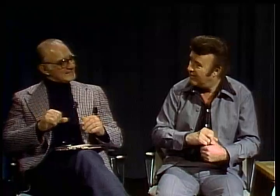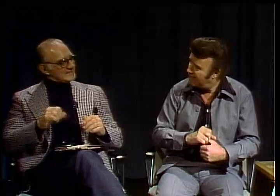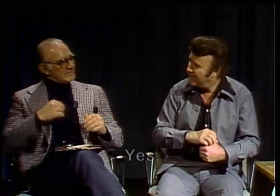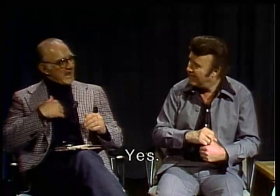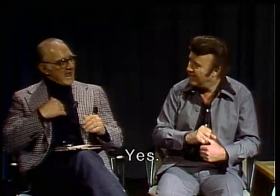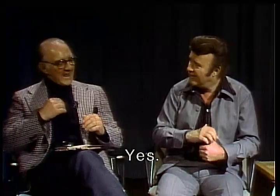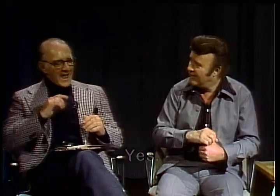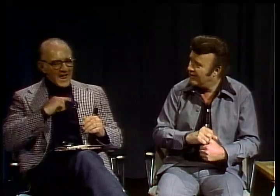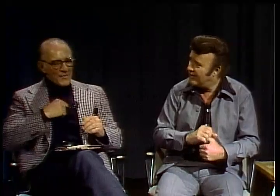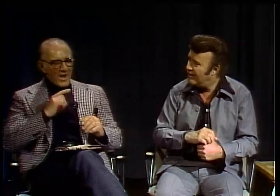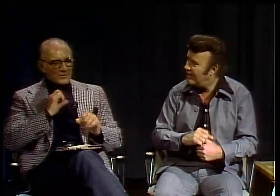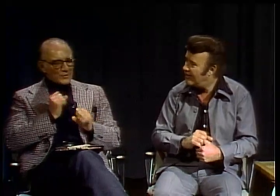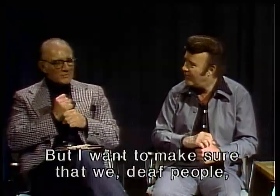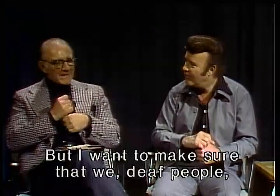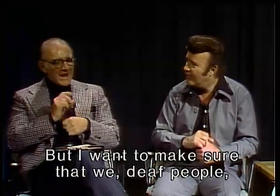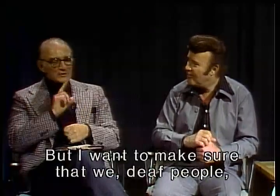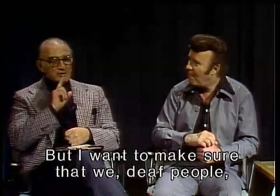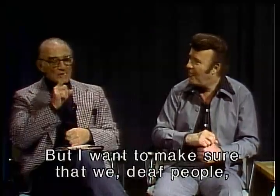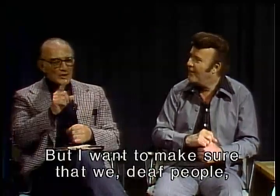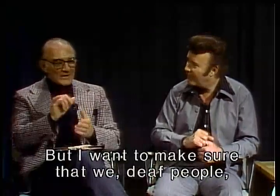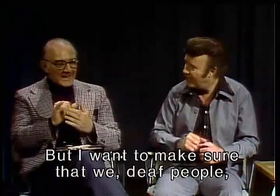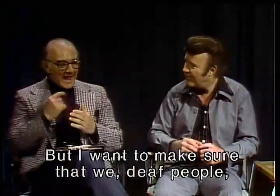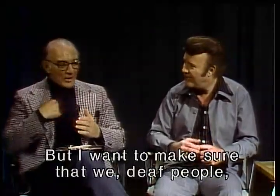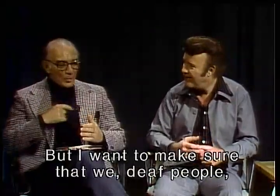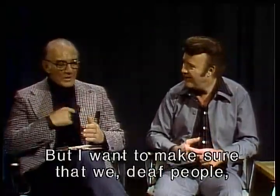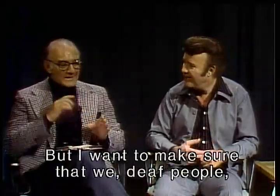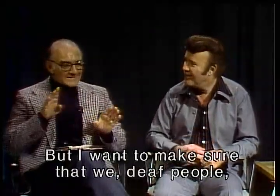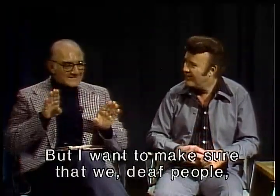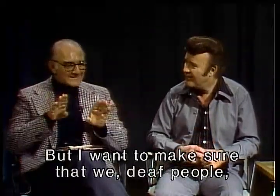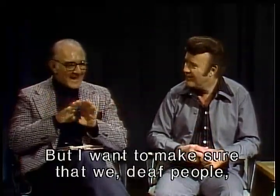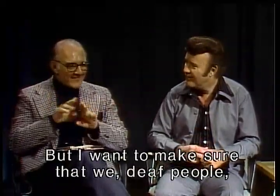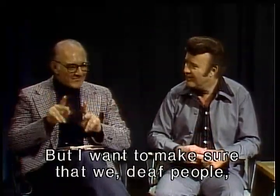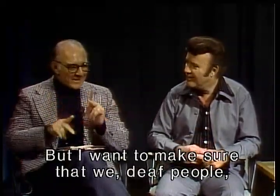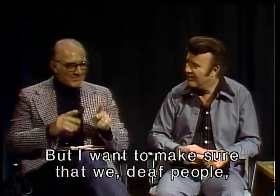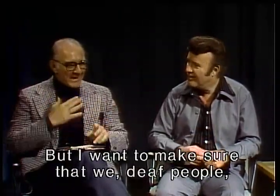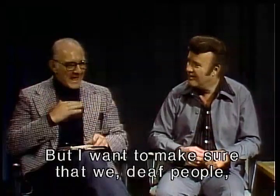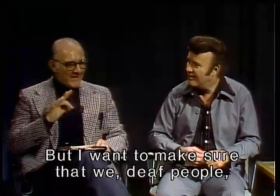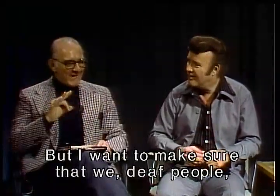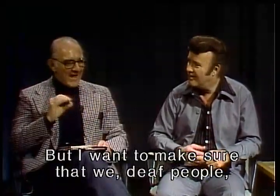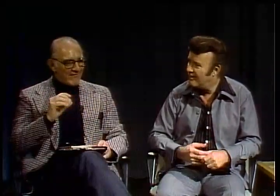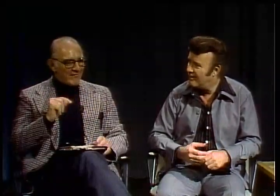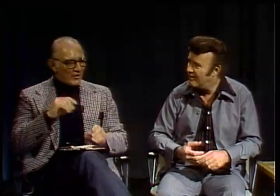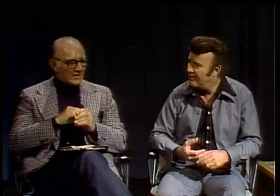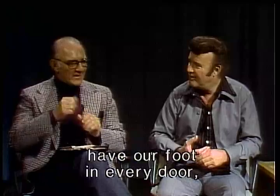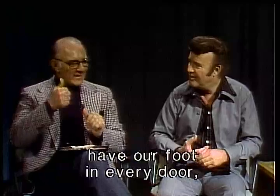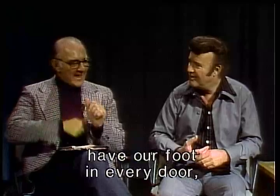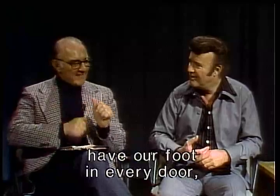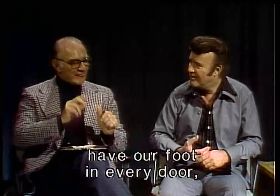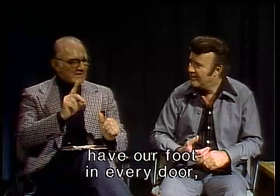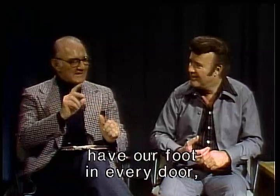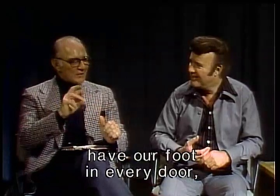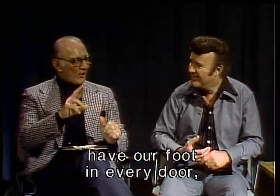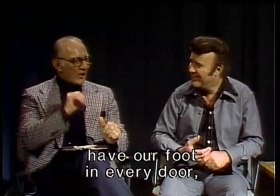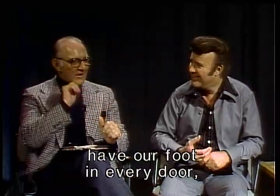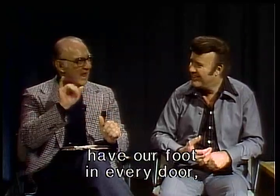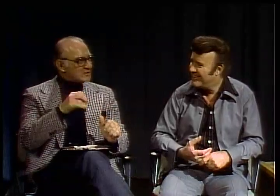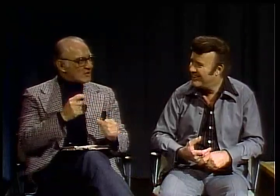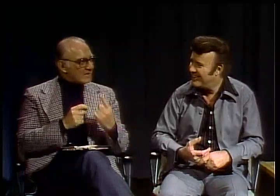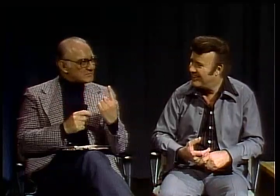Yes, but I want to make sure that we deaf people have our foot in every door, not just one